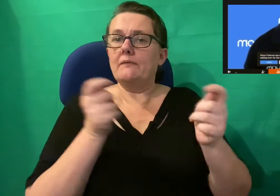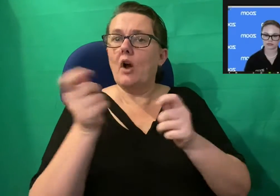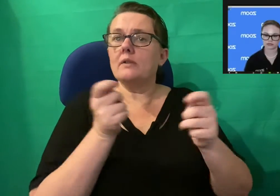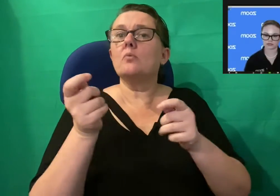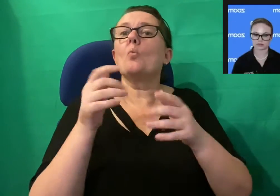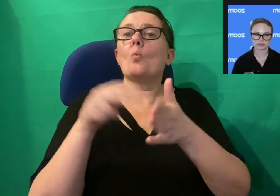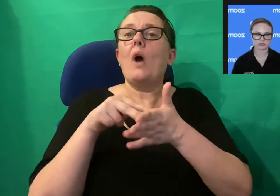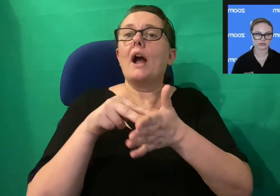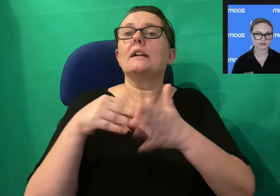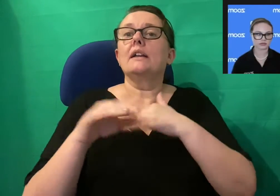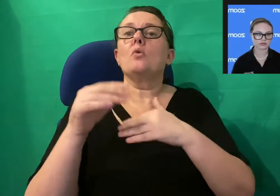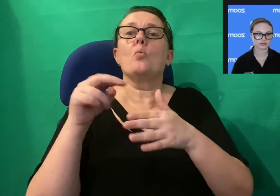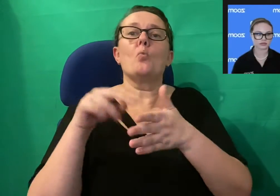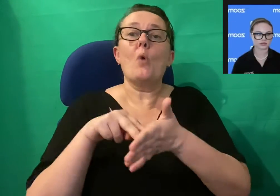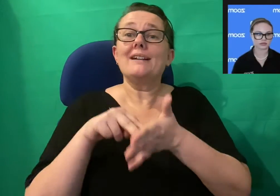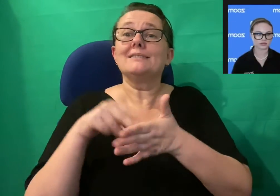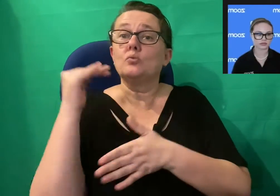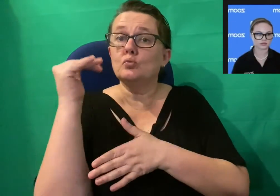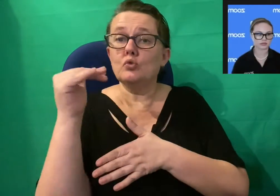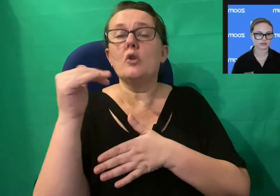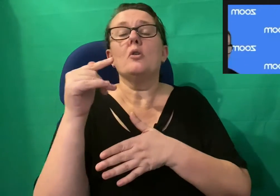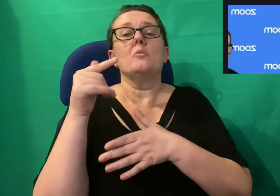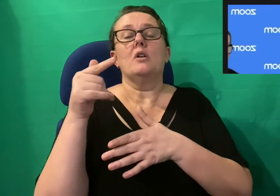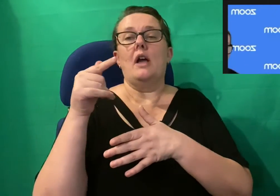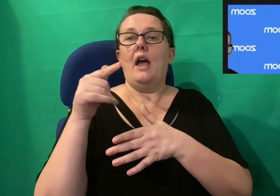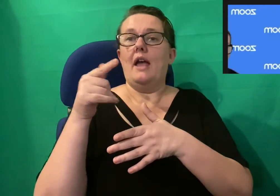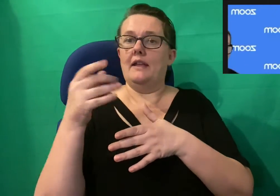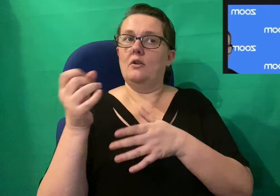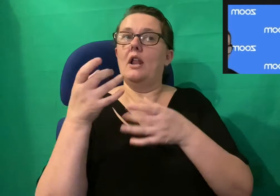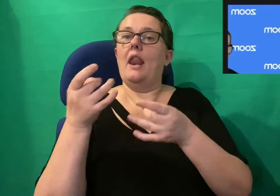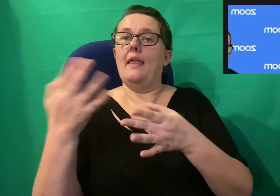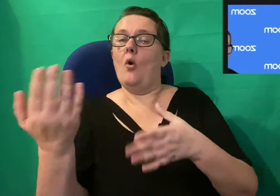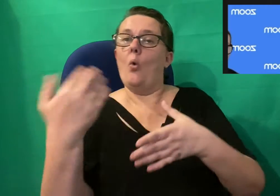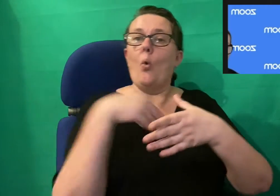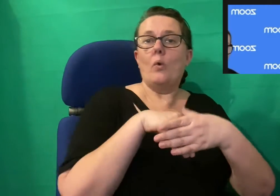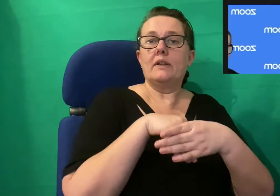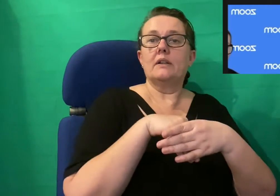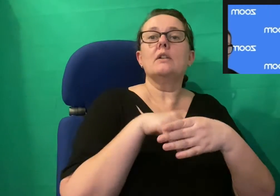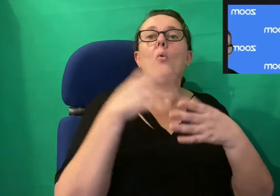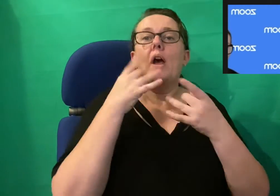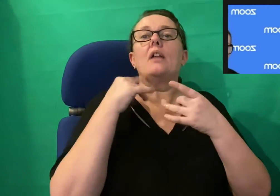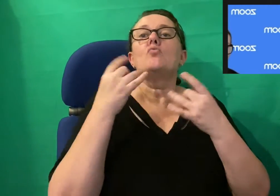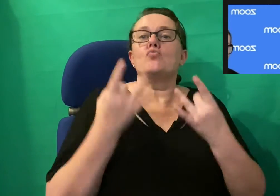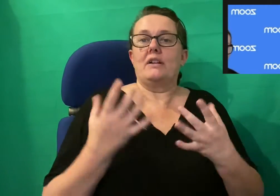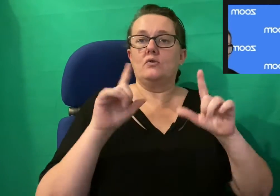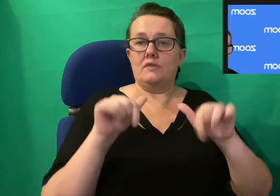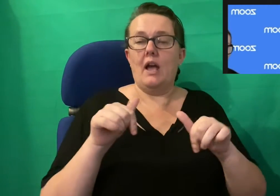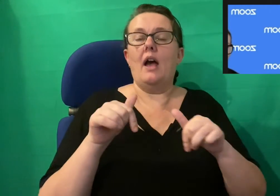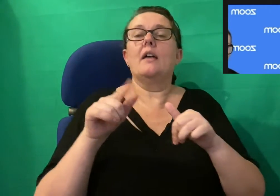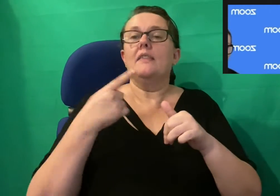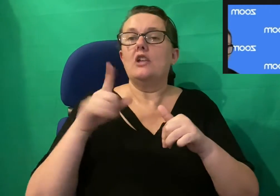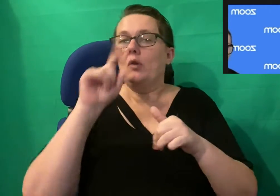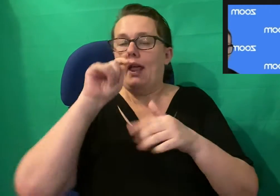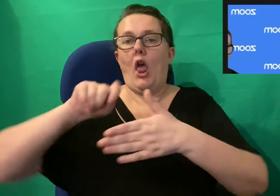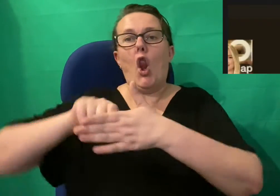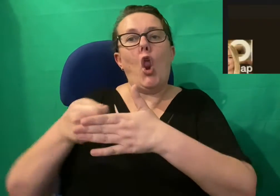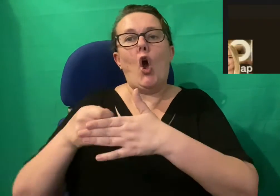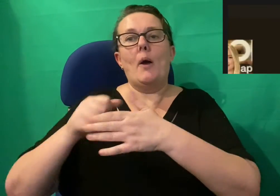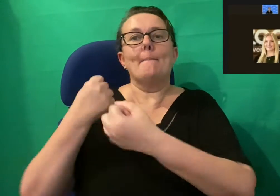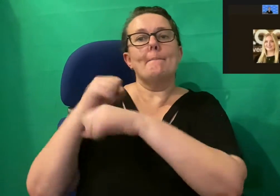starts. That will freeze out latecomers, but also party crashers. All these steps will help stop jerks from Zoom bombing your meetings and trying